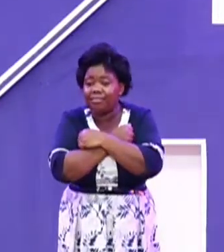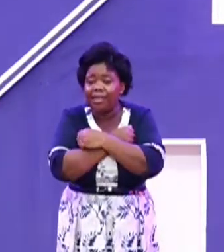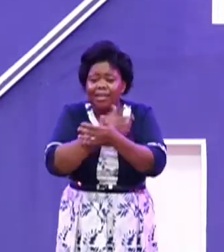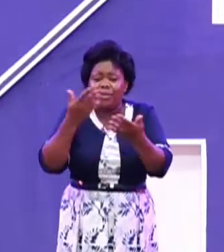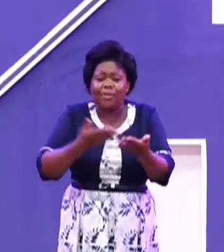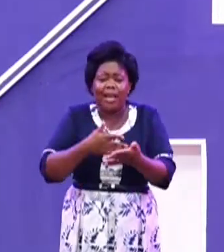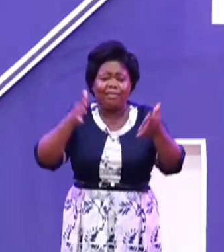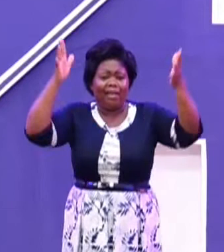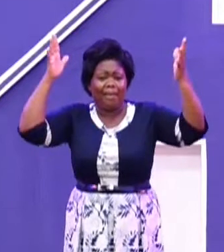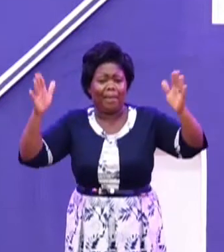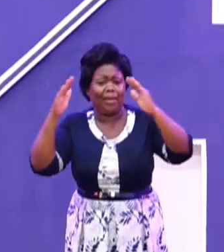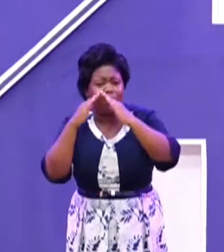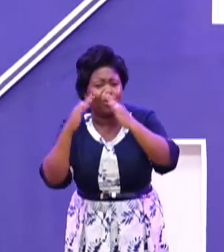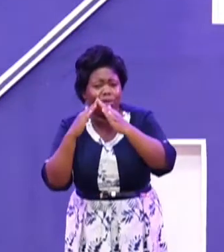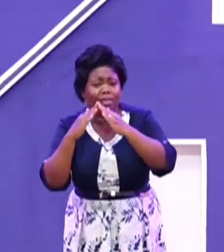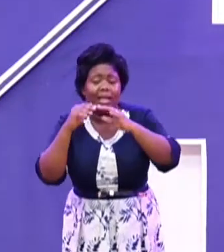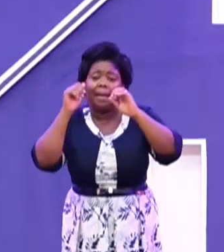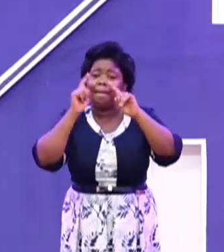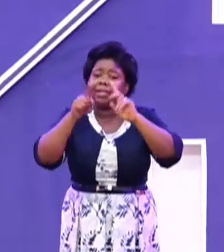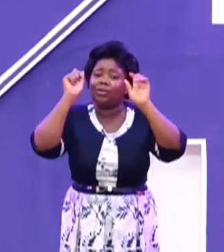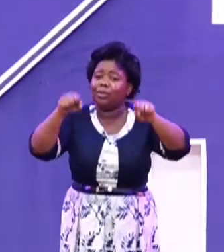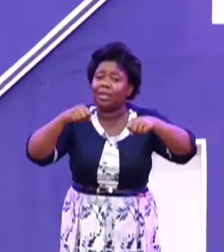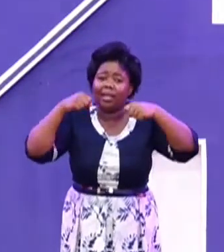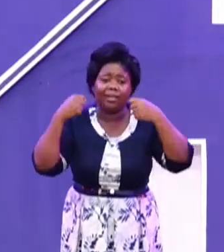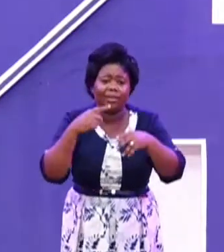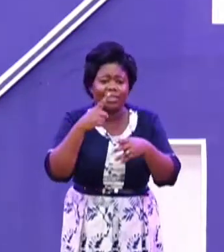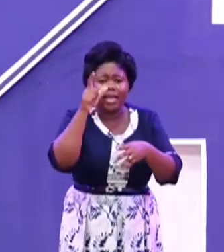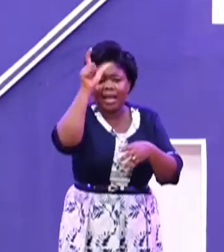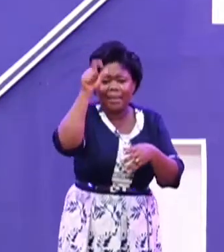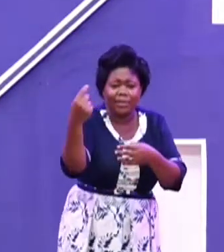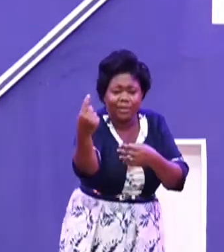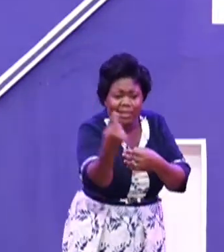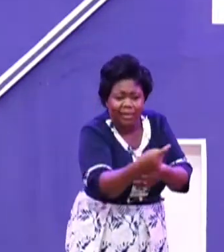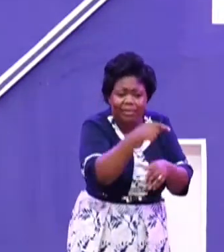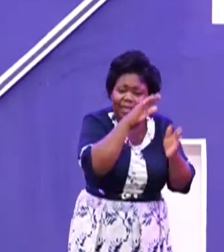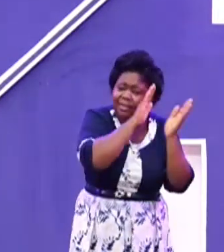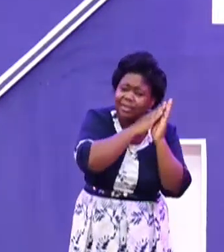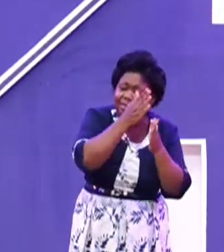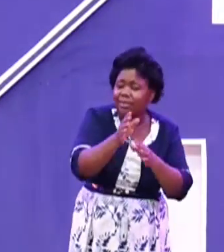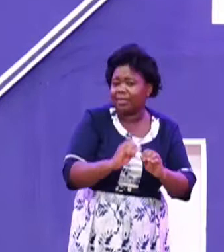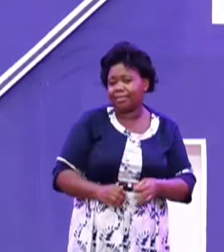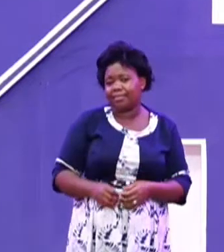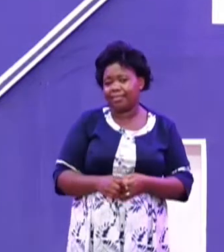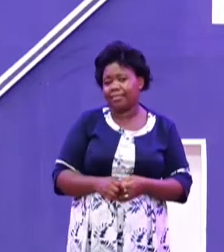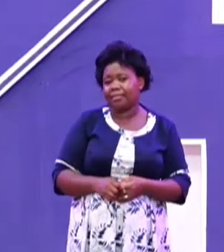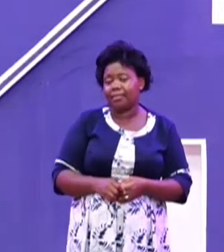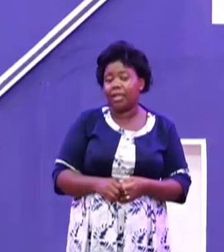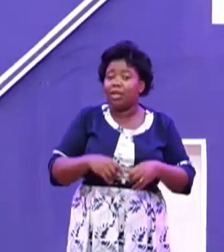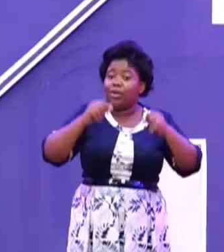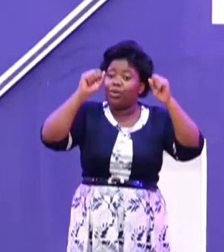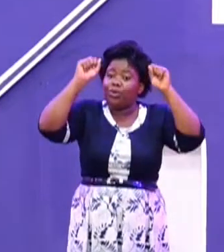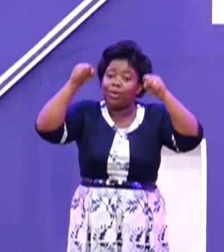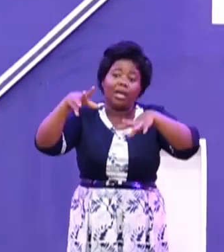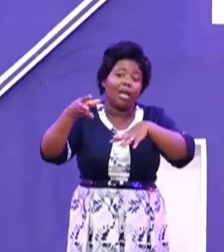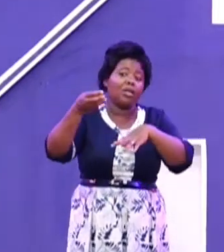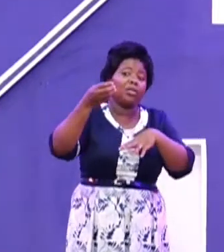inebisenga bimeka. You have many bedrooms in your house. Ko muntu oganja ngosule kuwa. You cannot accommodate someone in your room. Osobola kulya